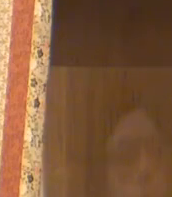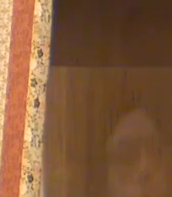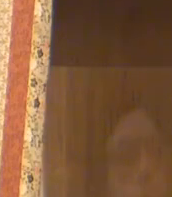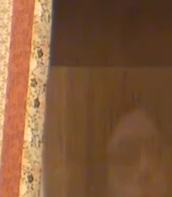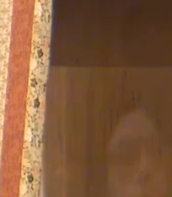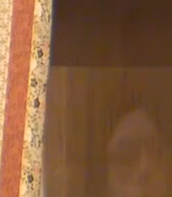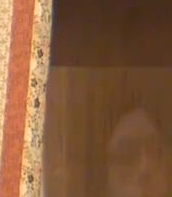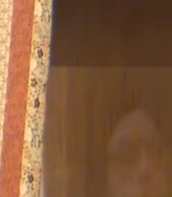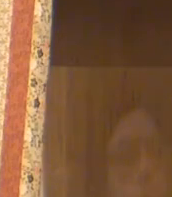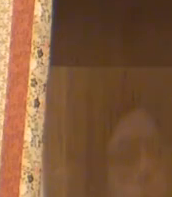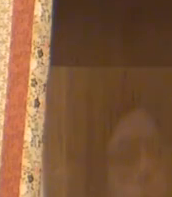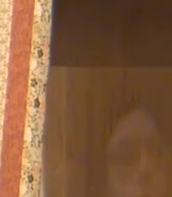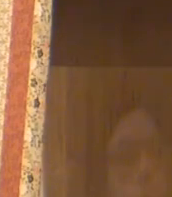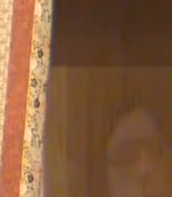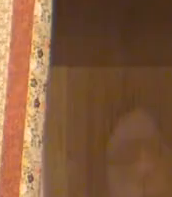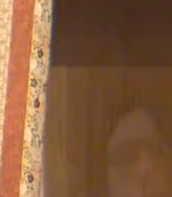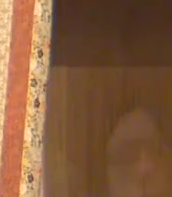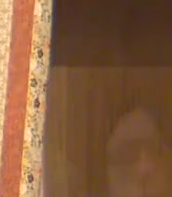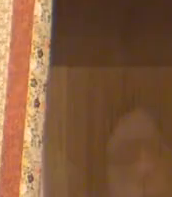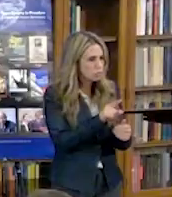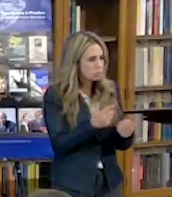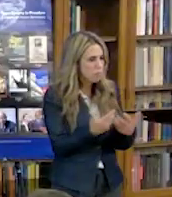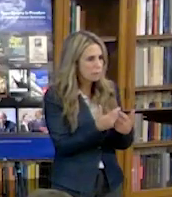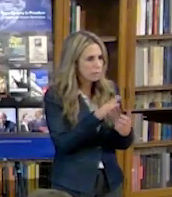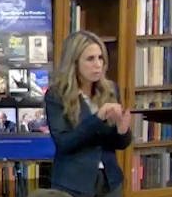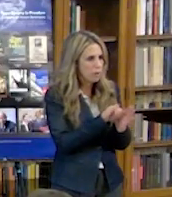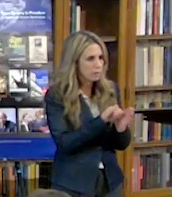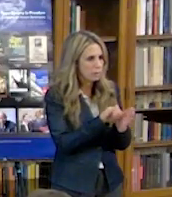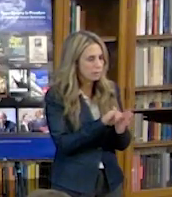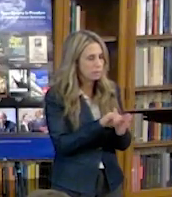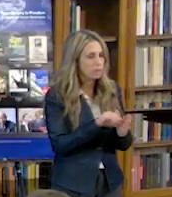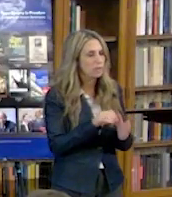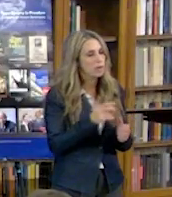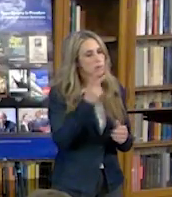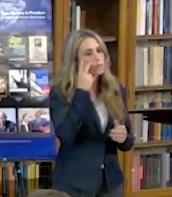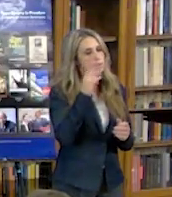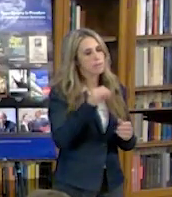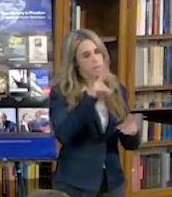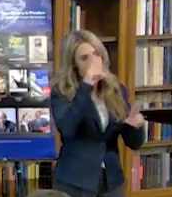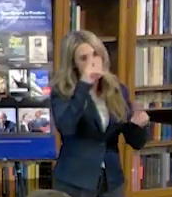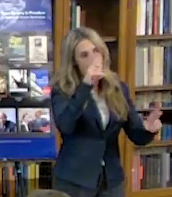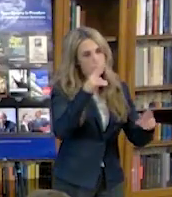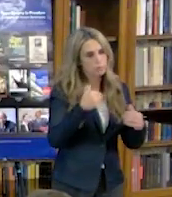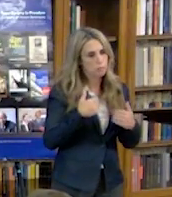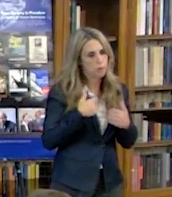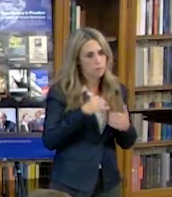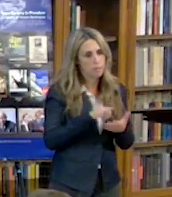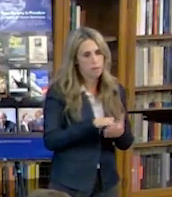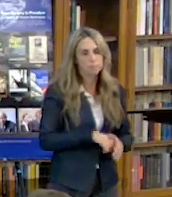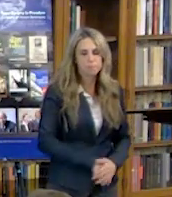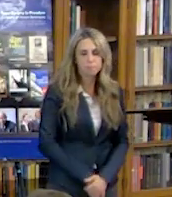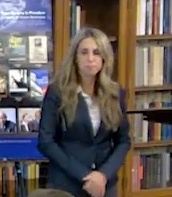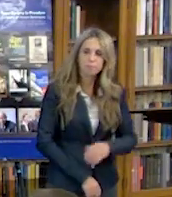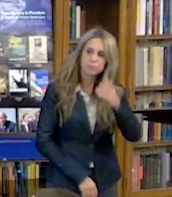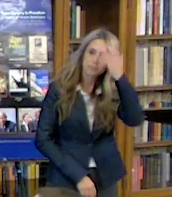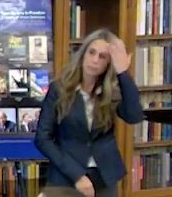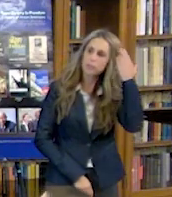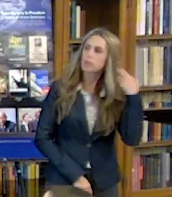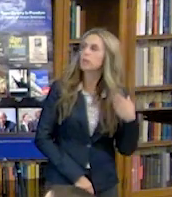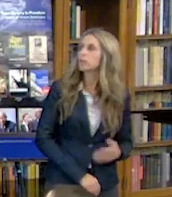hope that that's not true to their complete identity so I I see that as an honor to have the opportunity to do